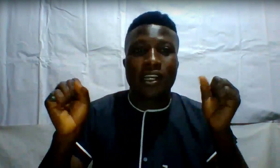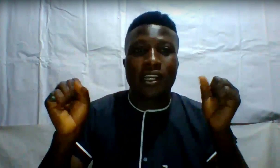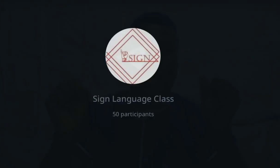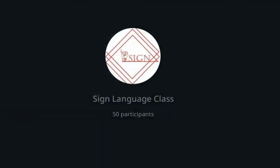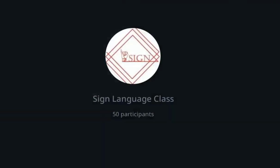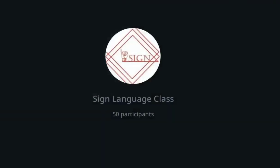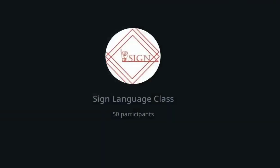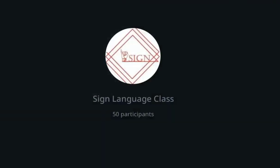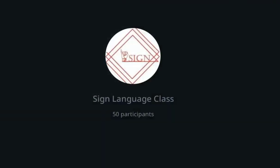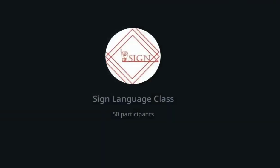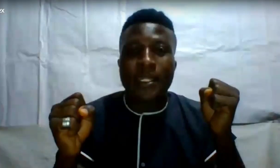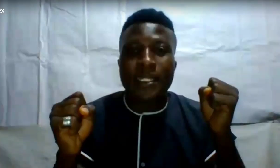C,